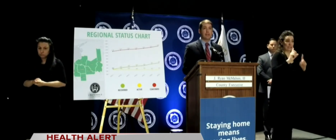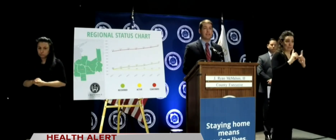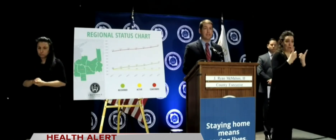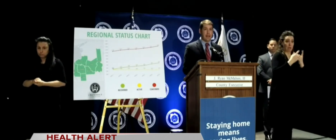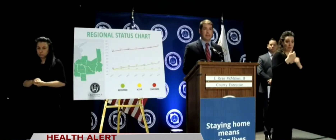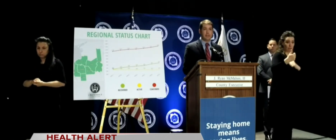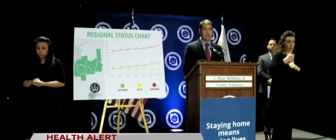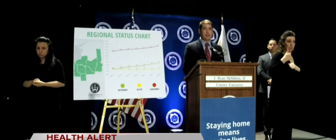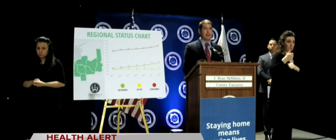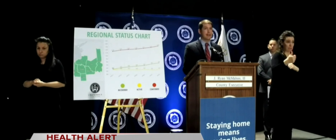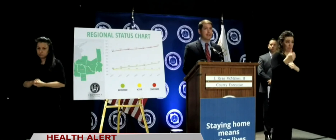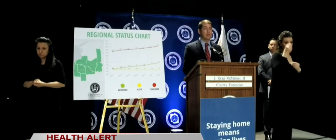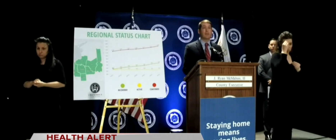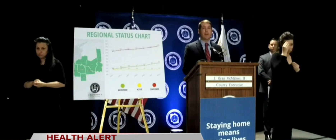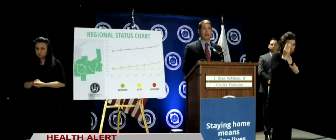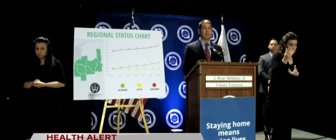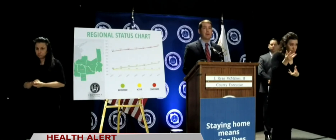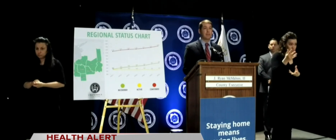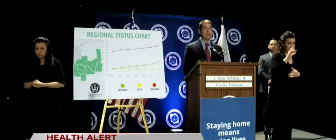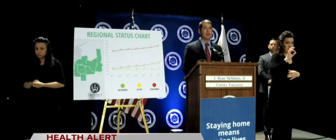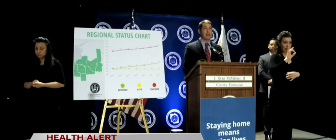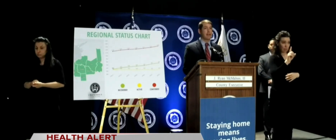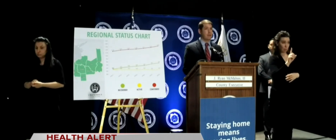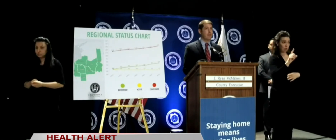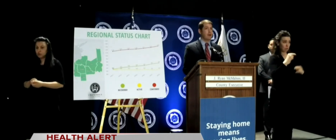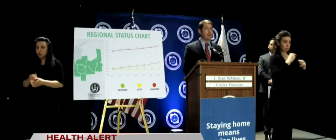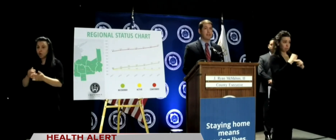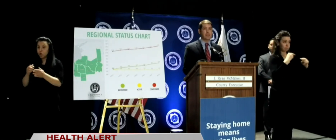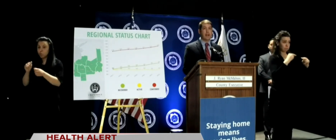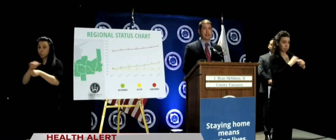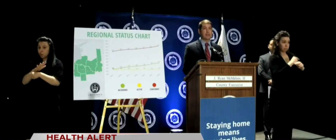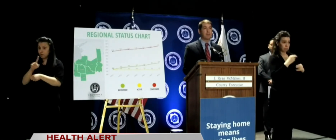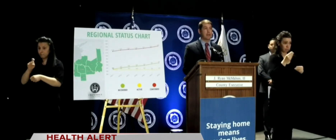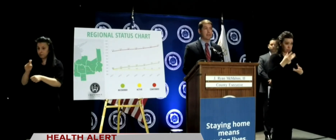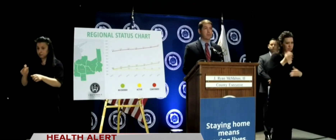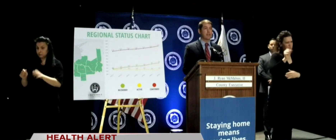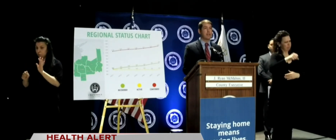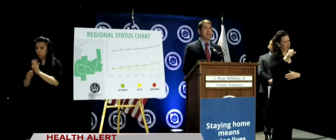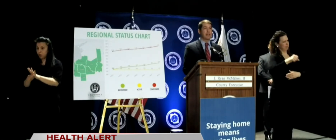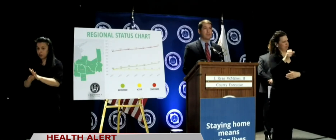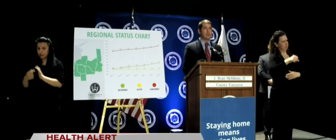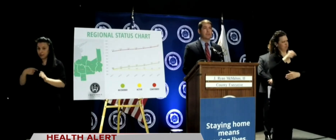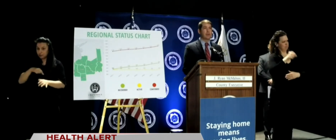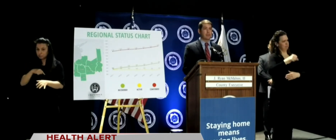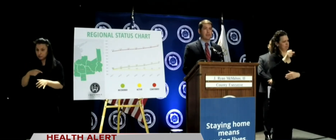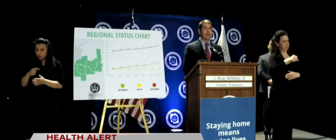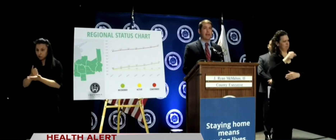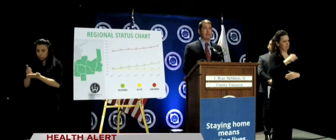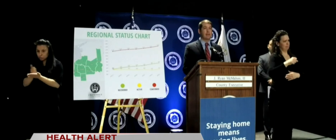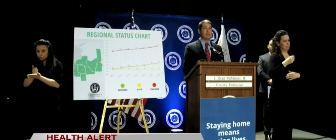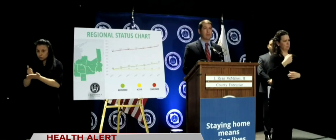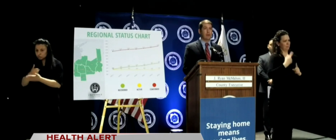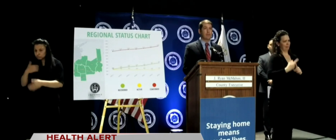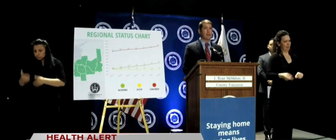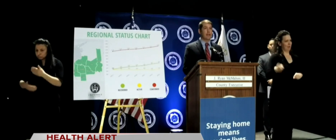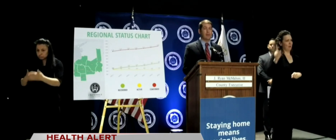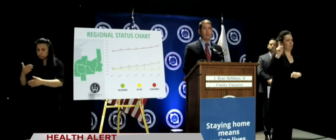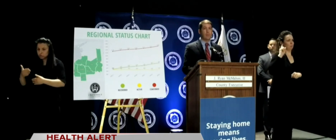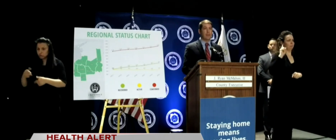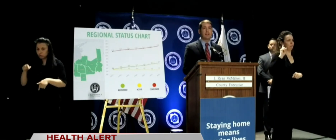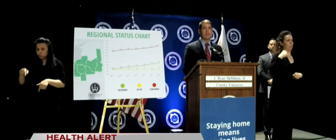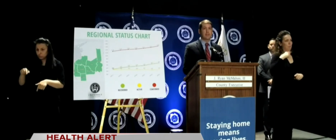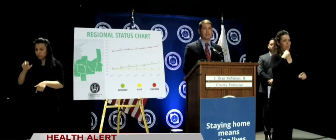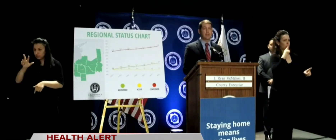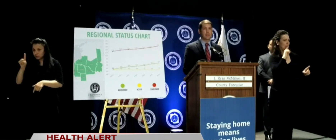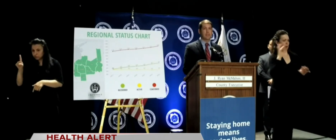this crisis, yes. Over the past month, I think we've all been distracted, but as we start to look at recovery, I know